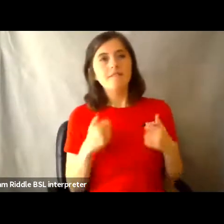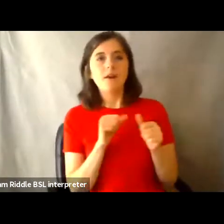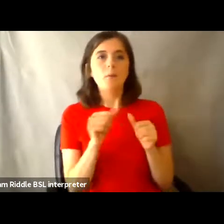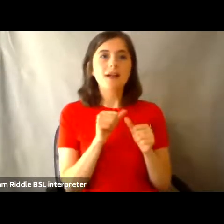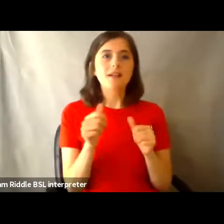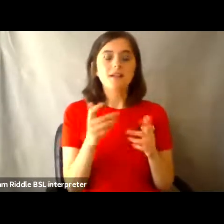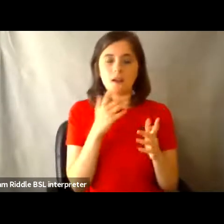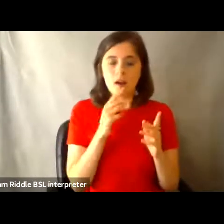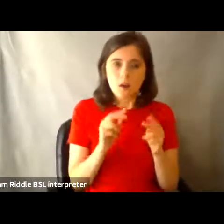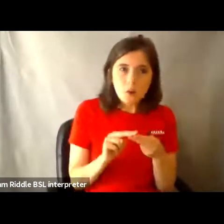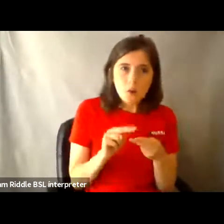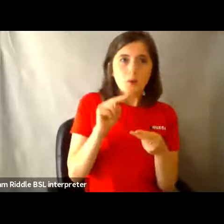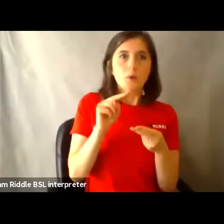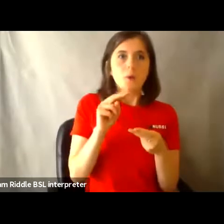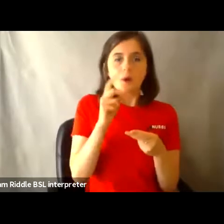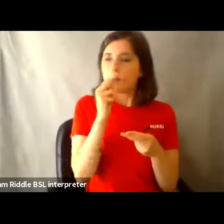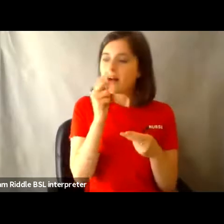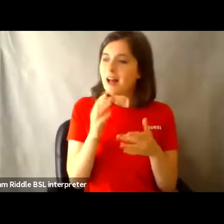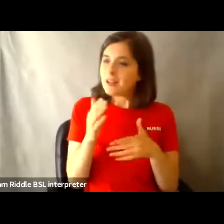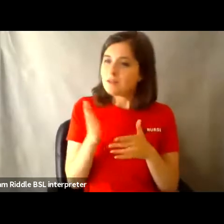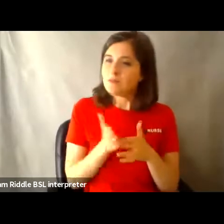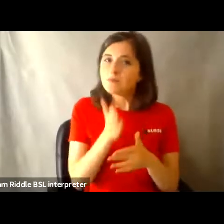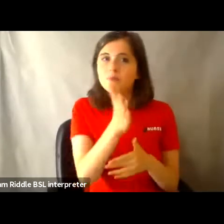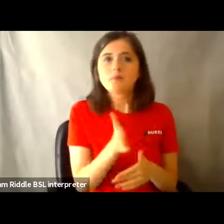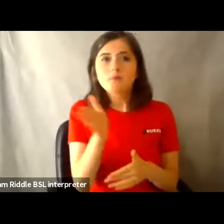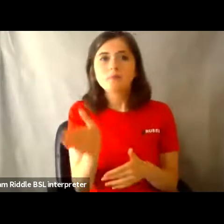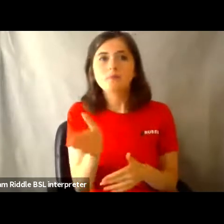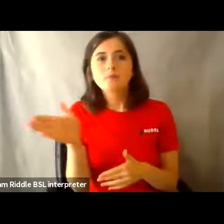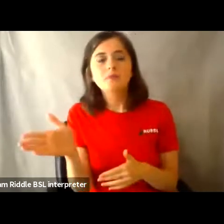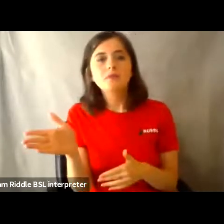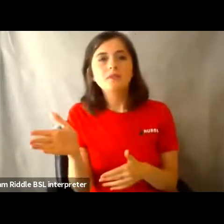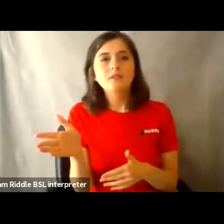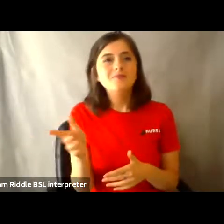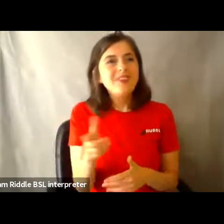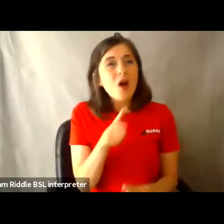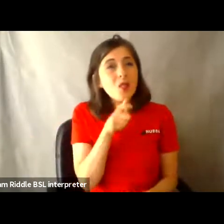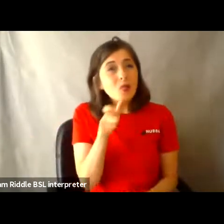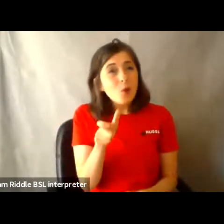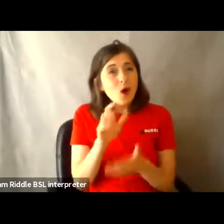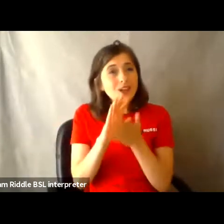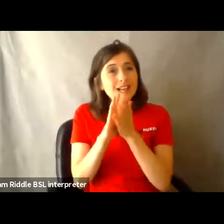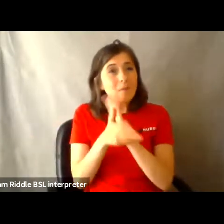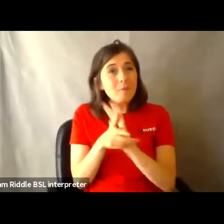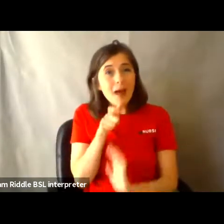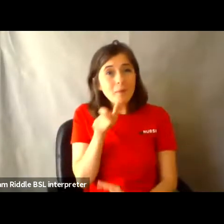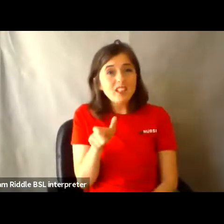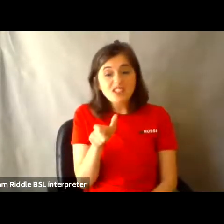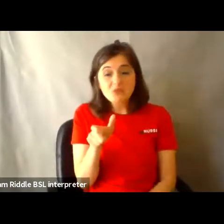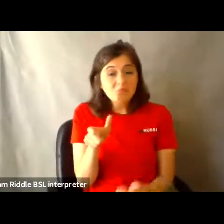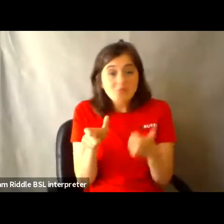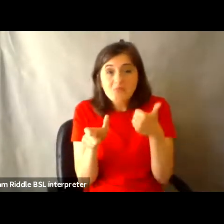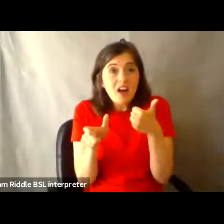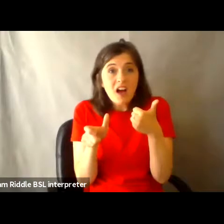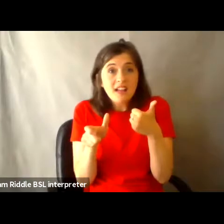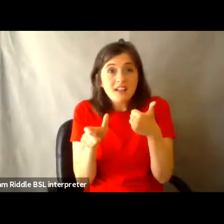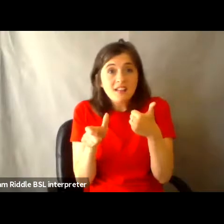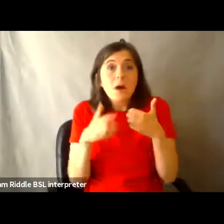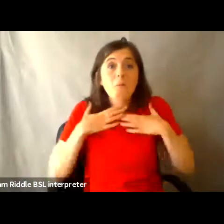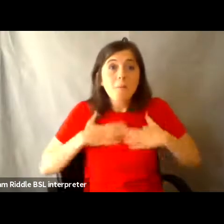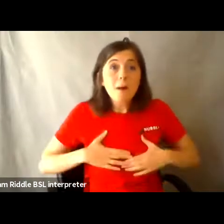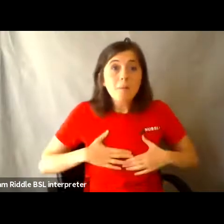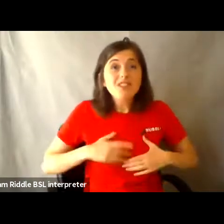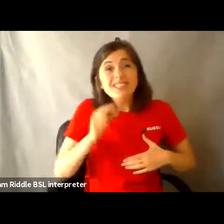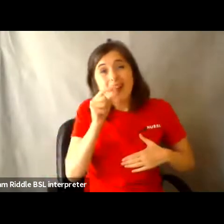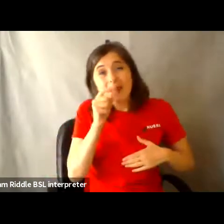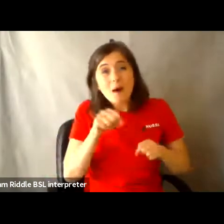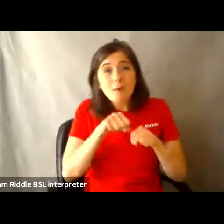they normally can do. I don't have a problem with the word impairment. My body is a little bit broken, but it's also amazing in so many